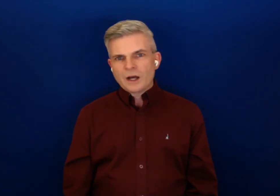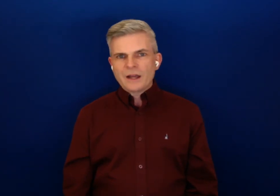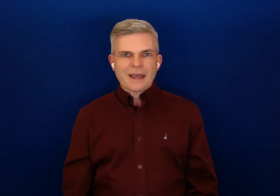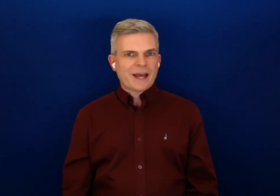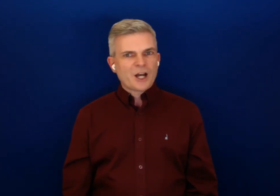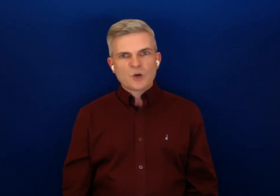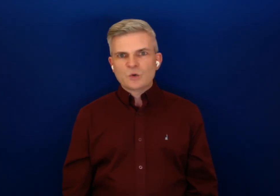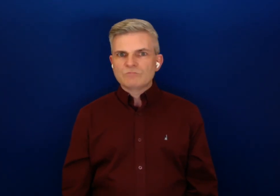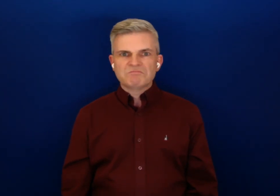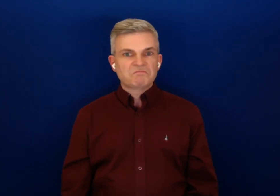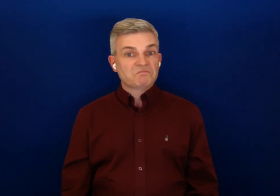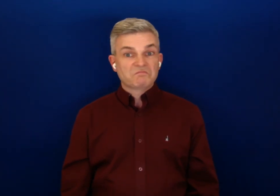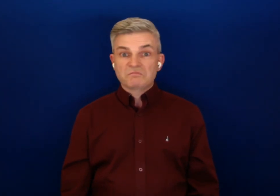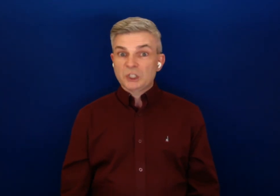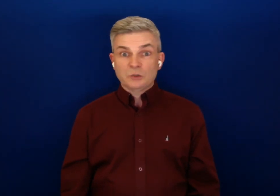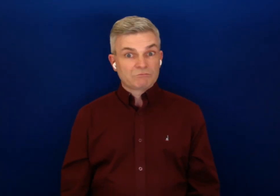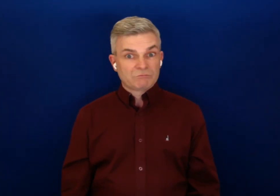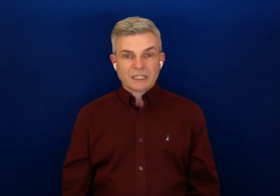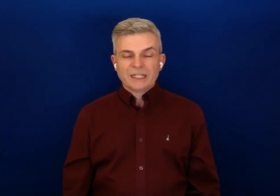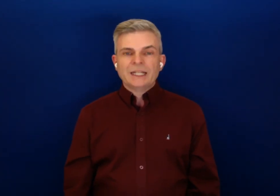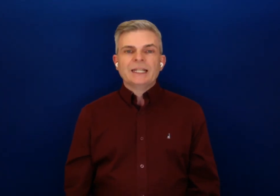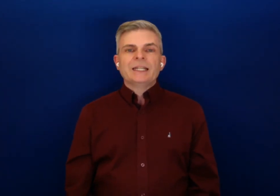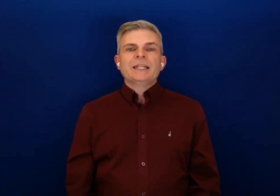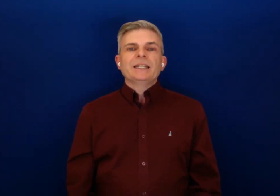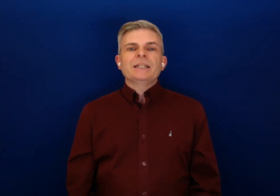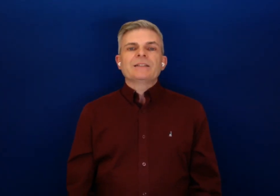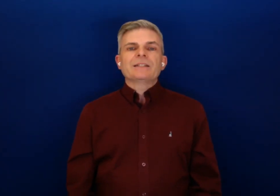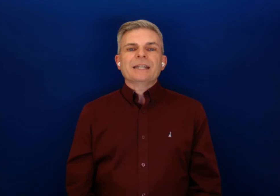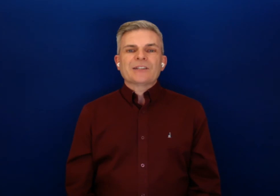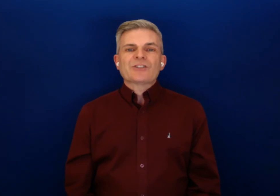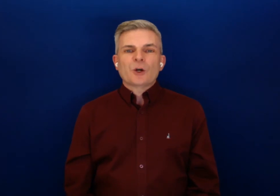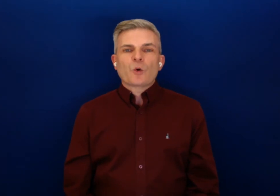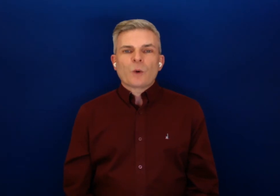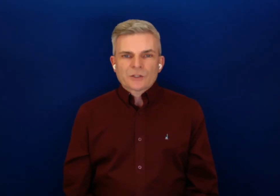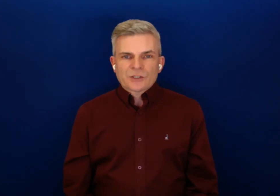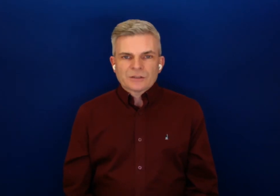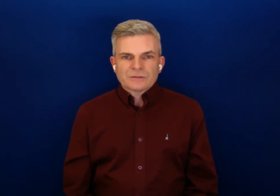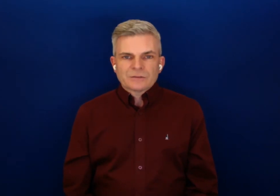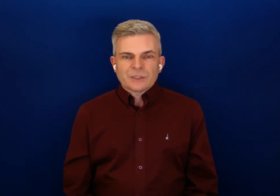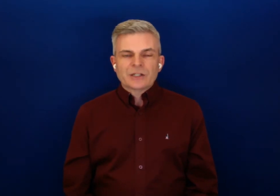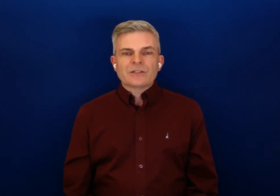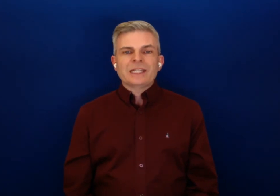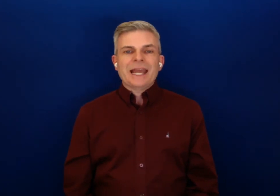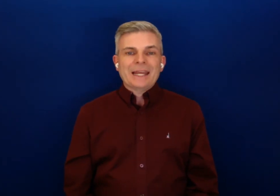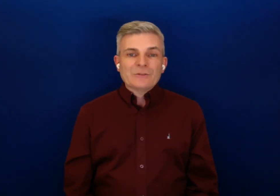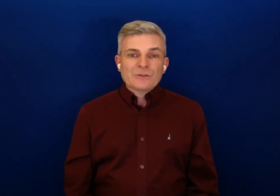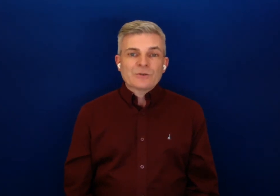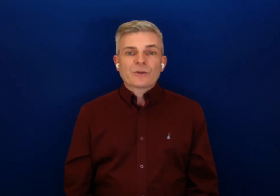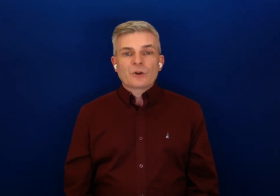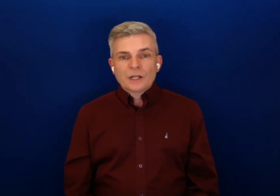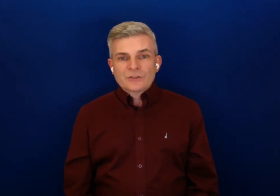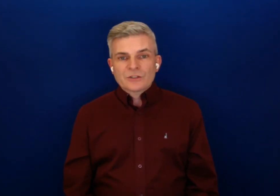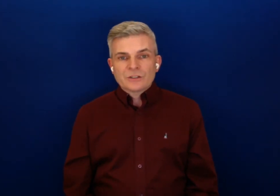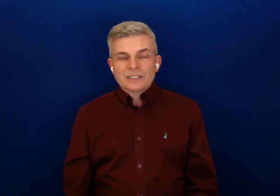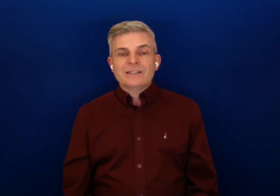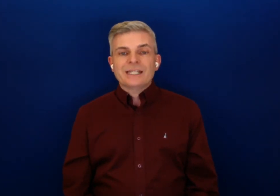why, how? Oh, it's a yes-no question because the answer to the question is